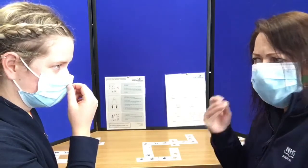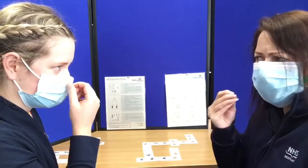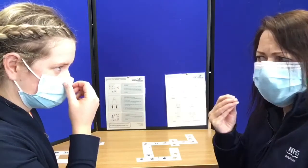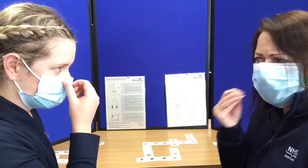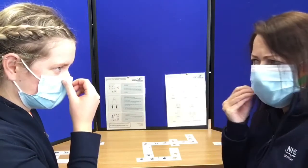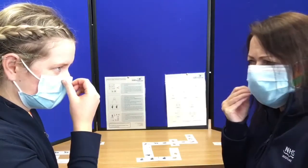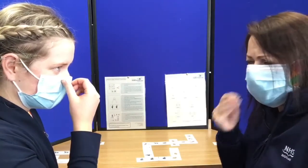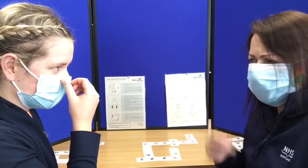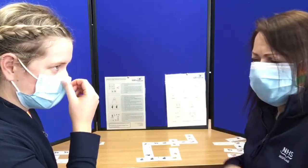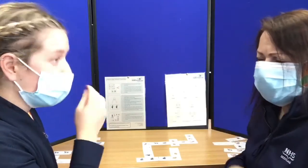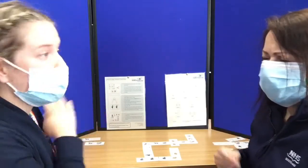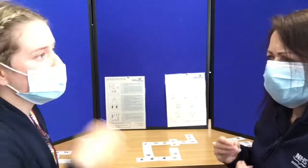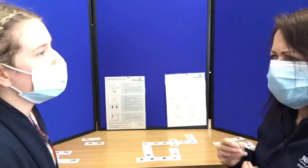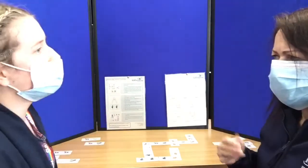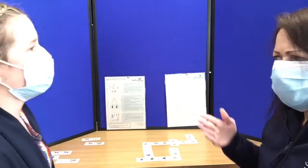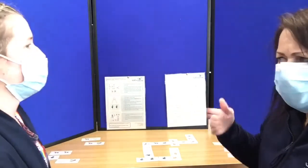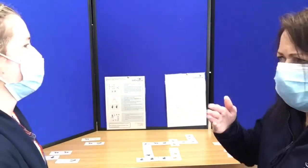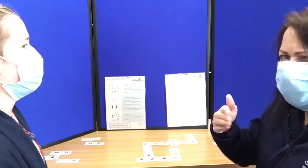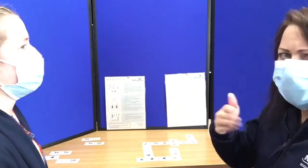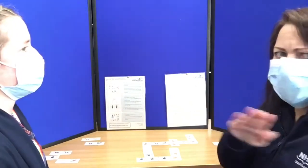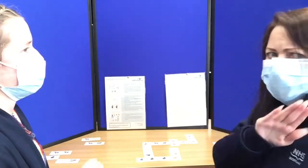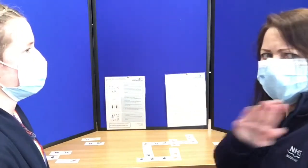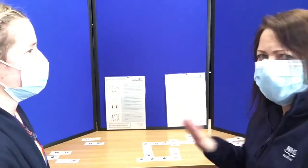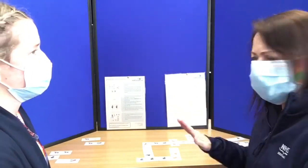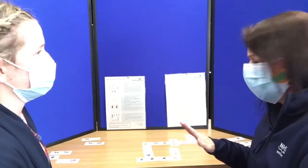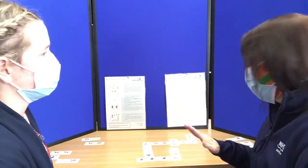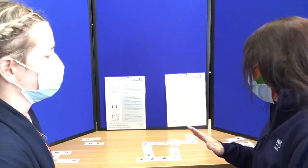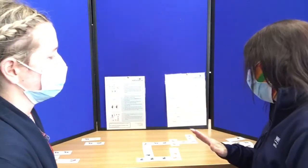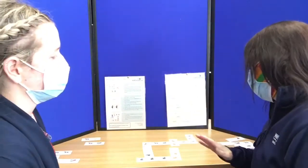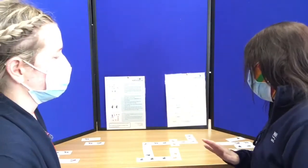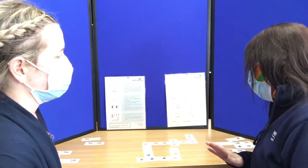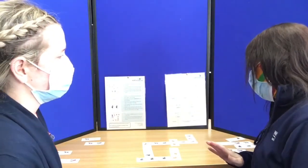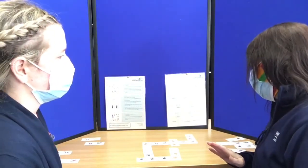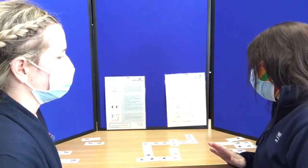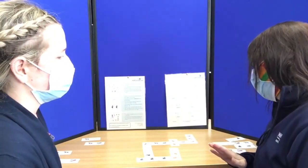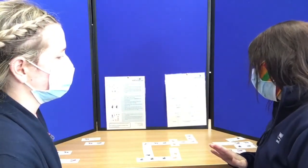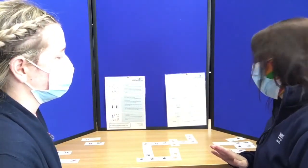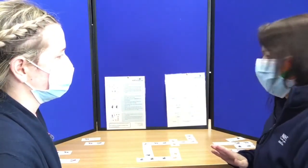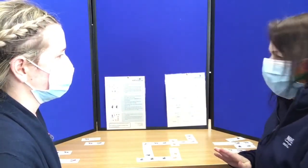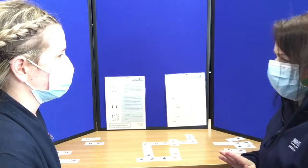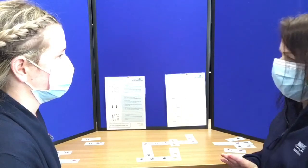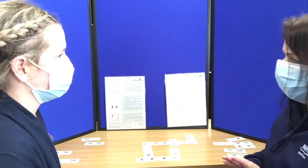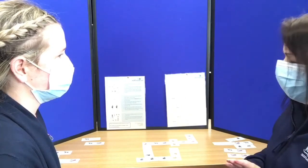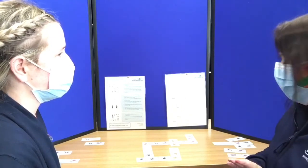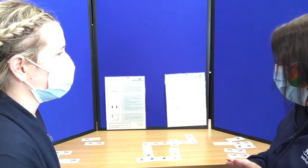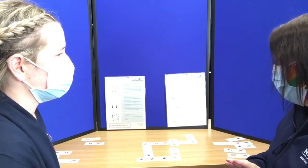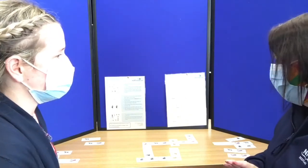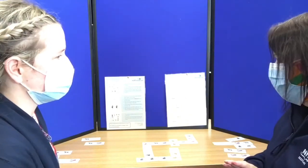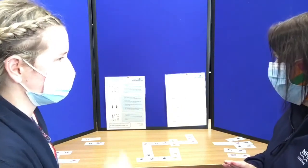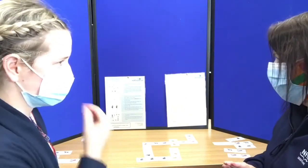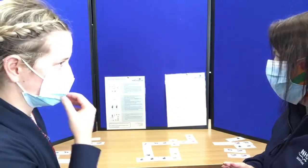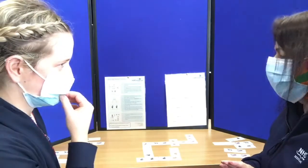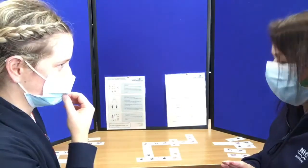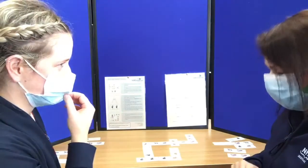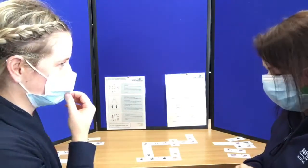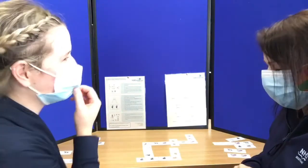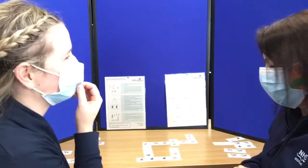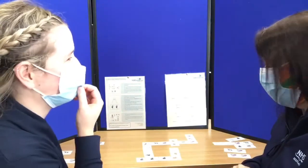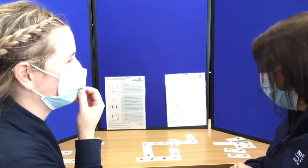fish. Oh, they do. Oh, No, thank no. goodness. No. Yes, They like each other. they do. They all like